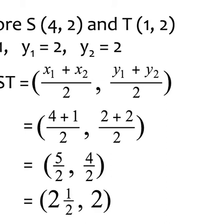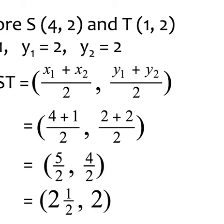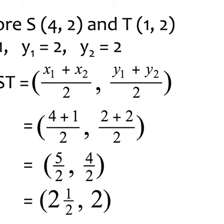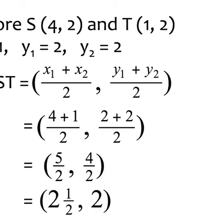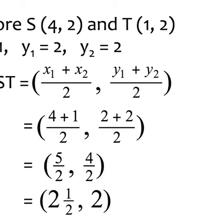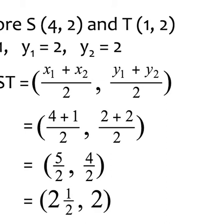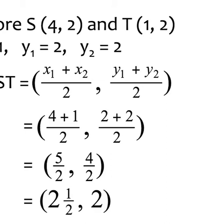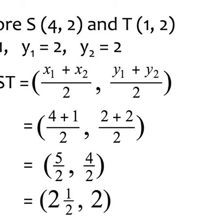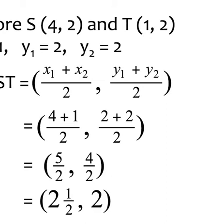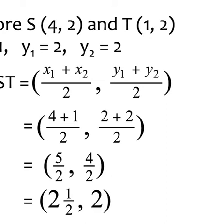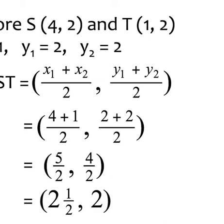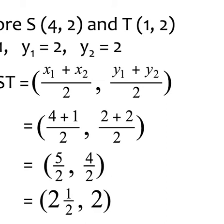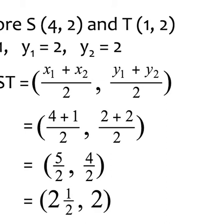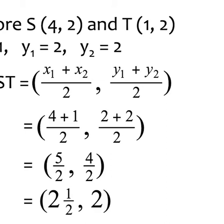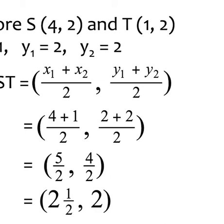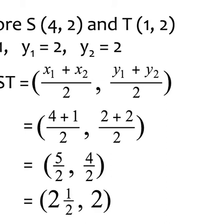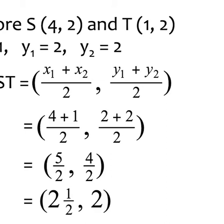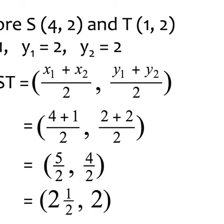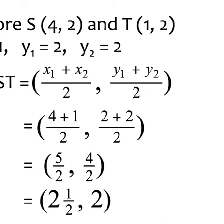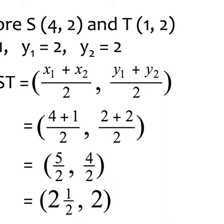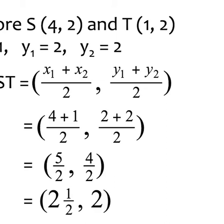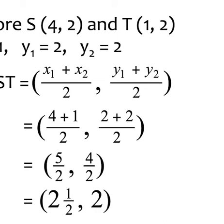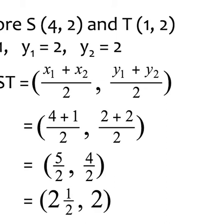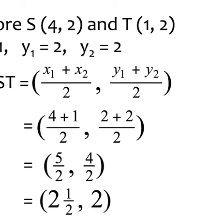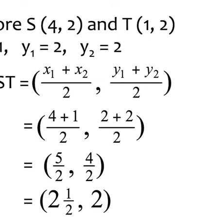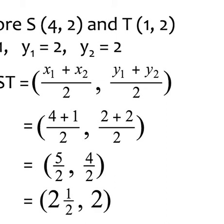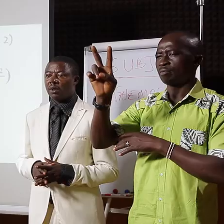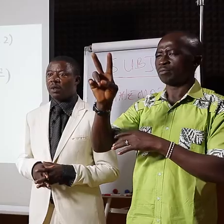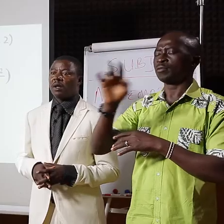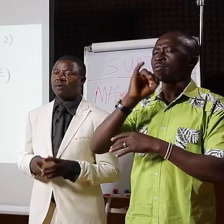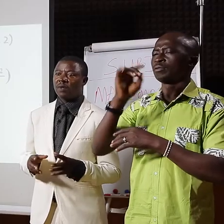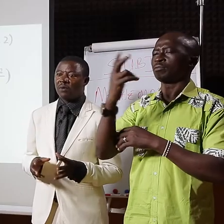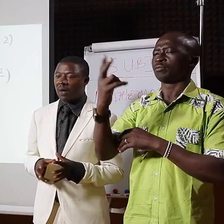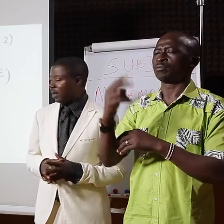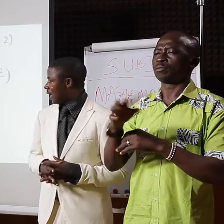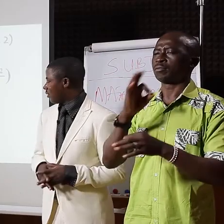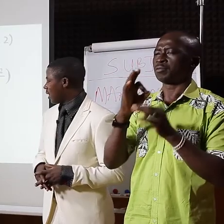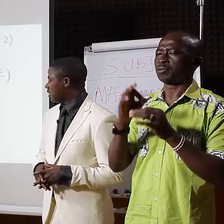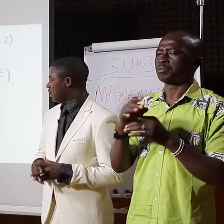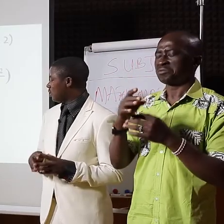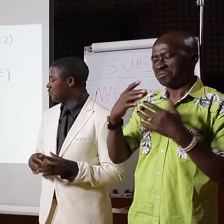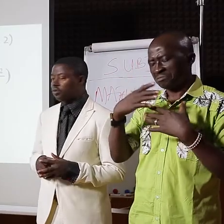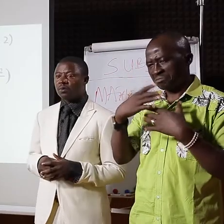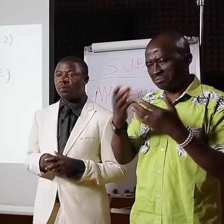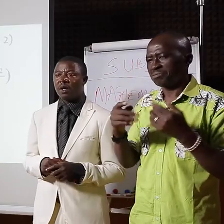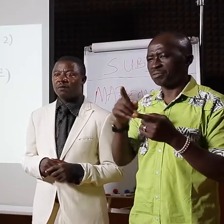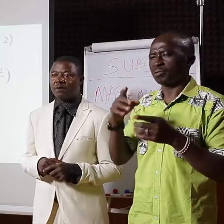2.5. So, 4 divided by 2 is 2. If you equally like, you can